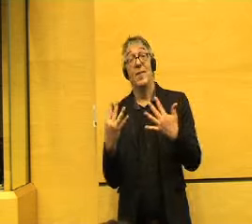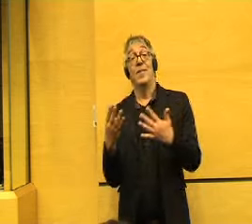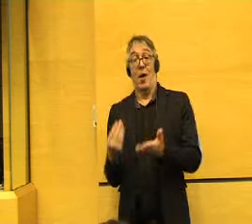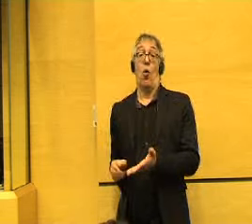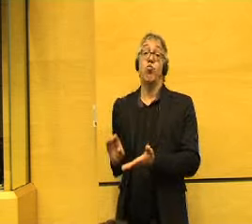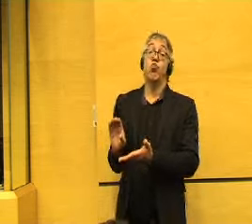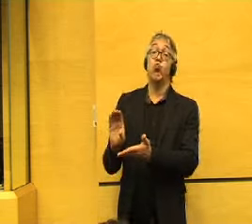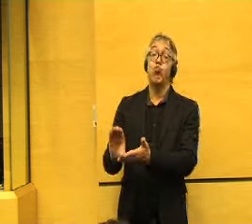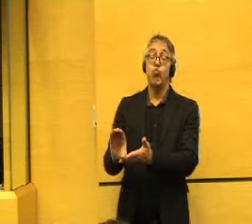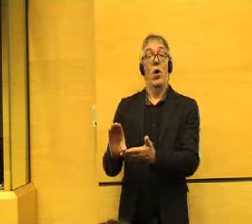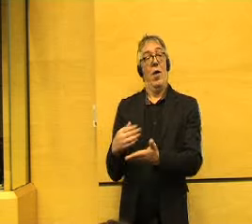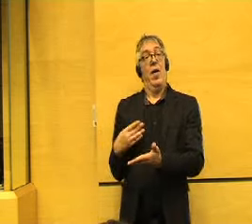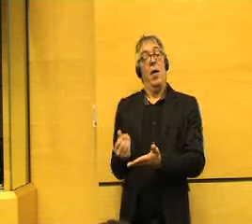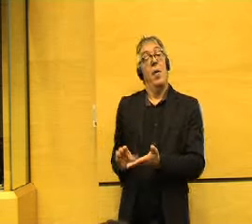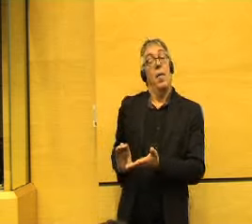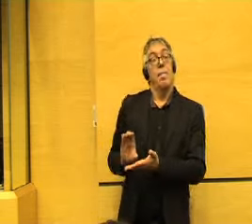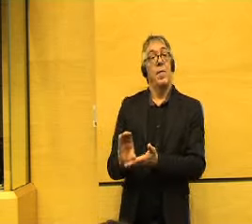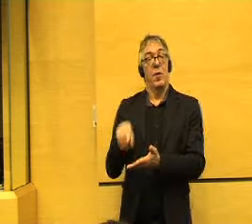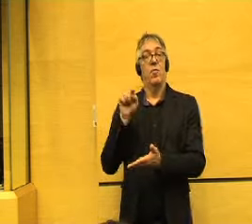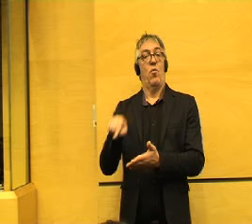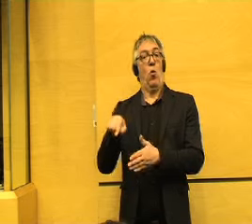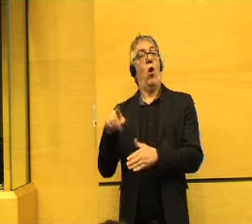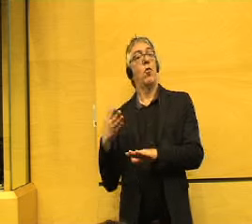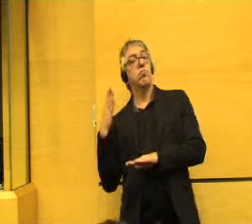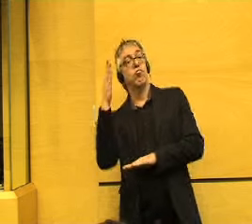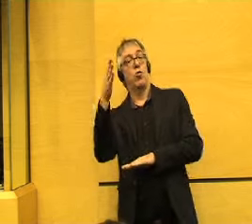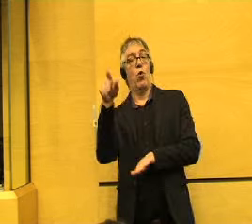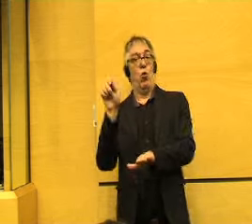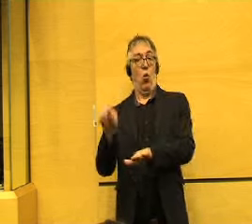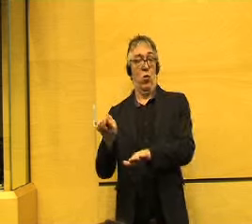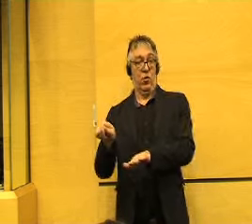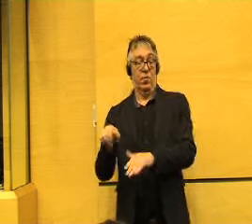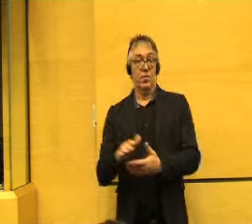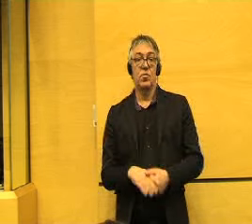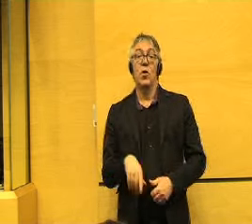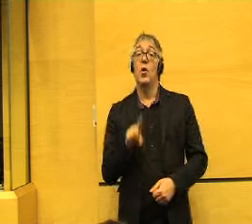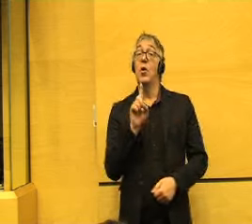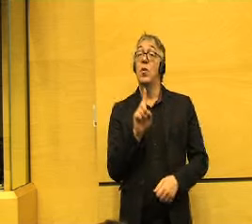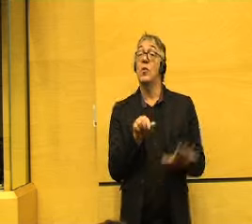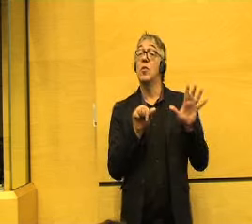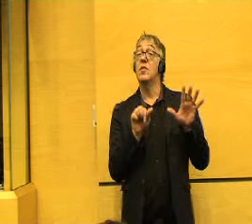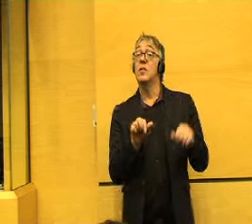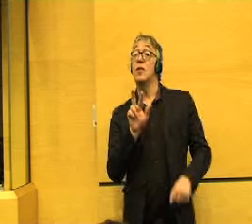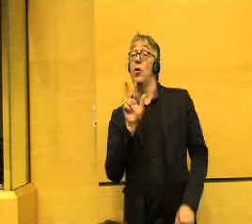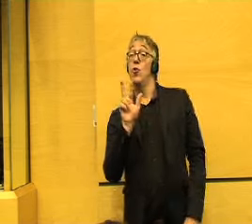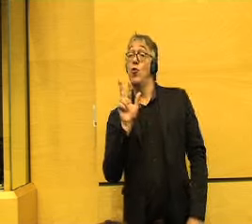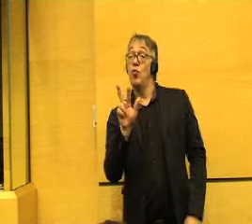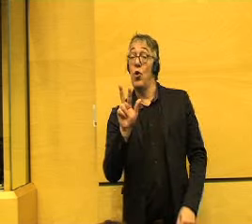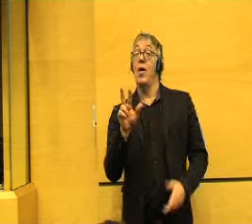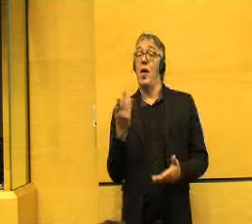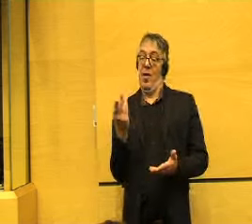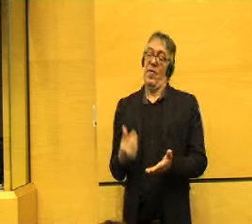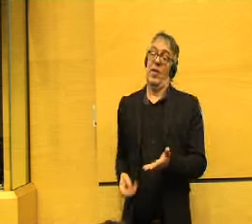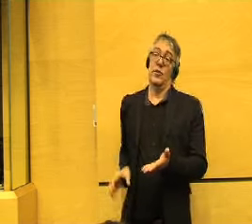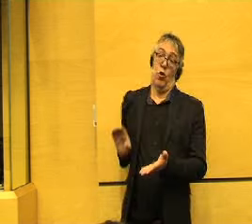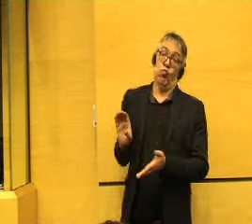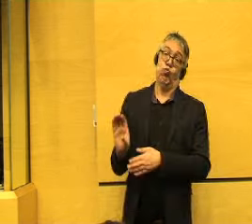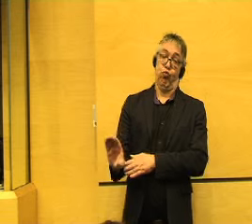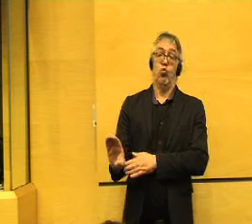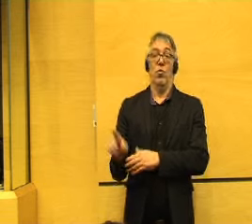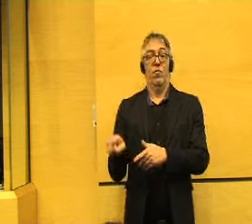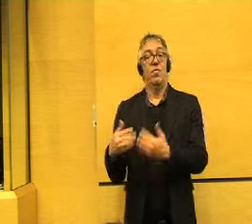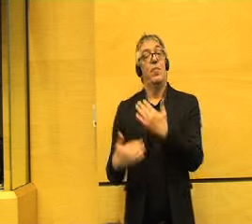court fees, or bail payments, and 163 cases of financial compensation to persons